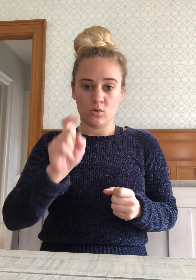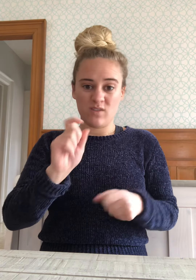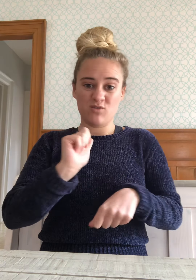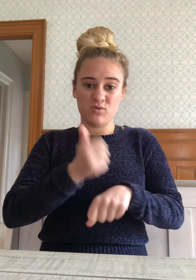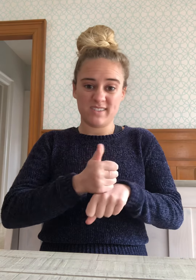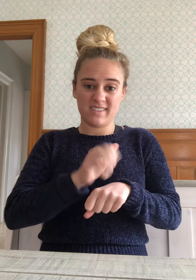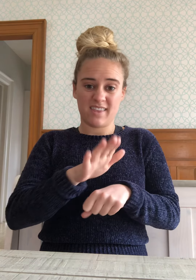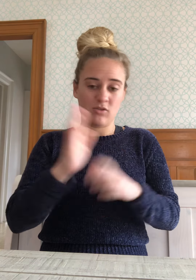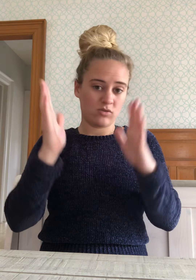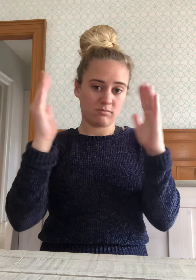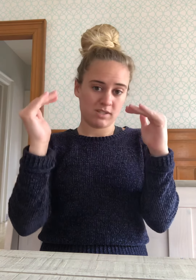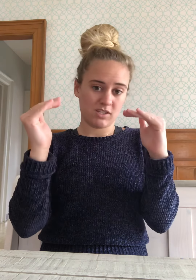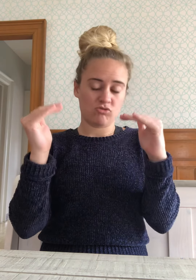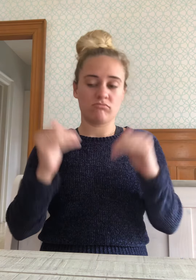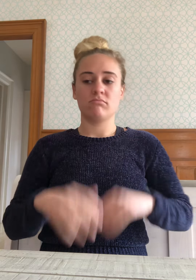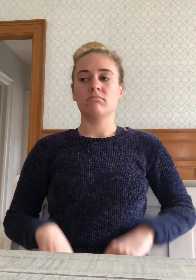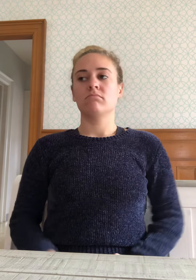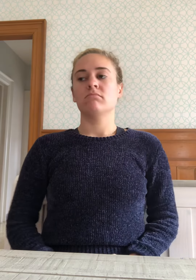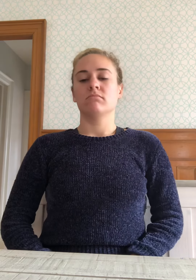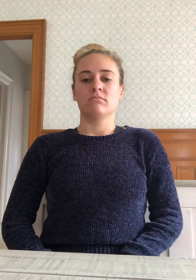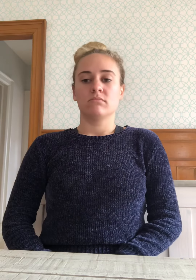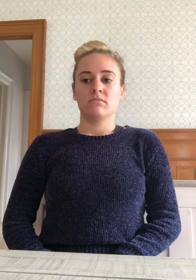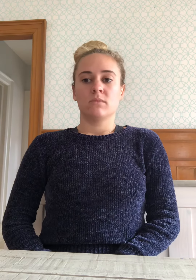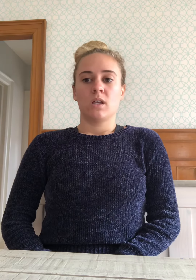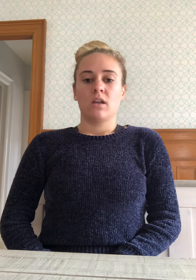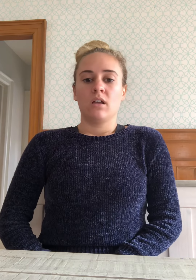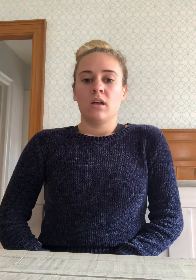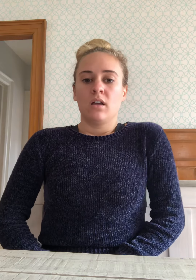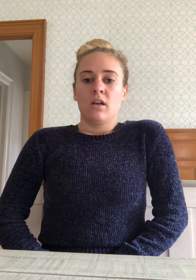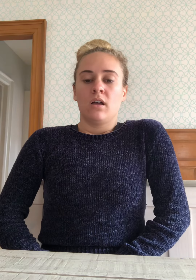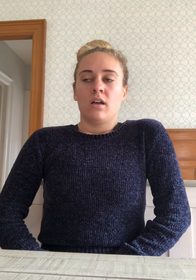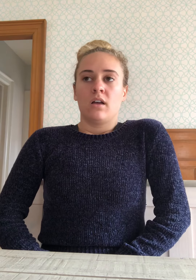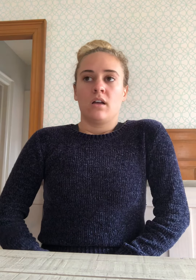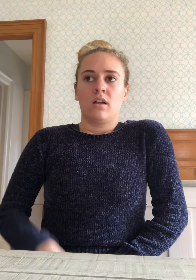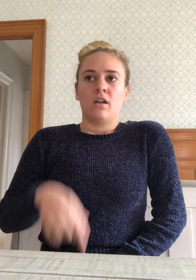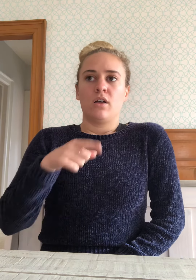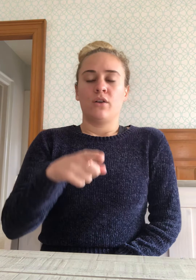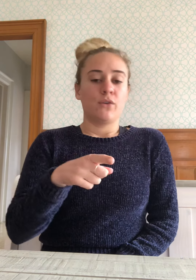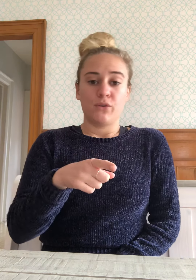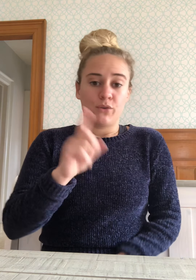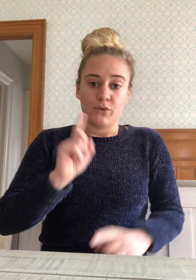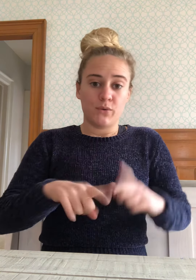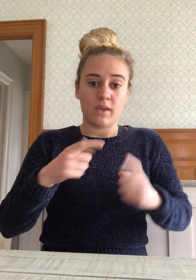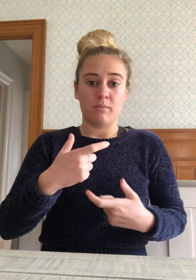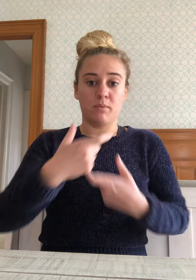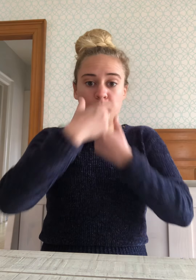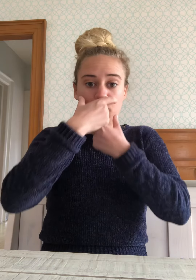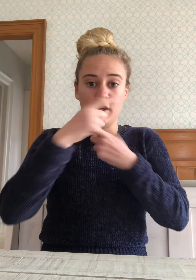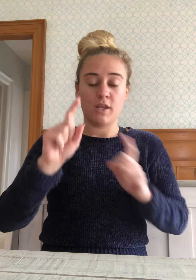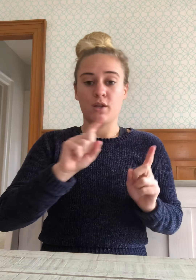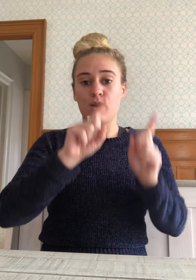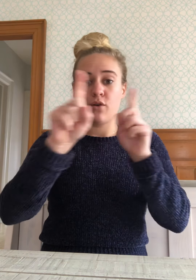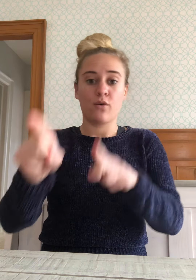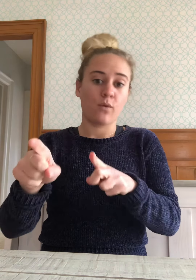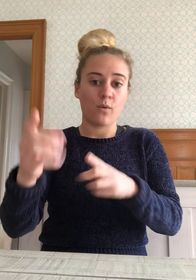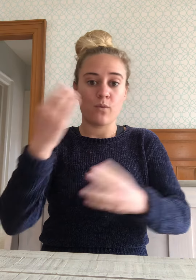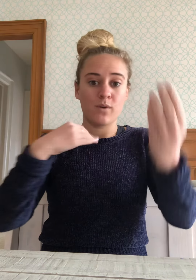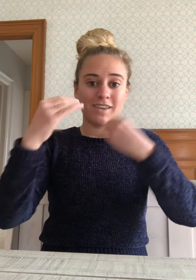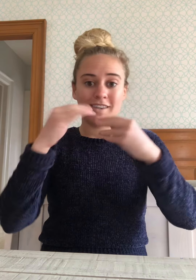to be something that you're not going to get on that day and go out and have a meal, and it's going to be like you never lost your teeth starting on day